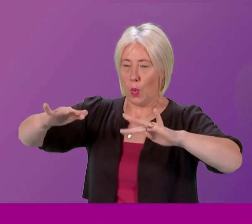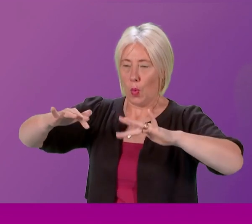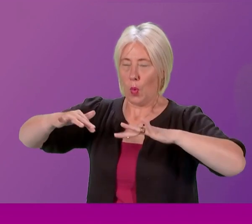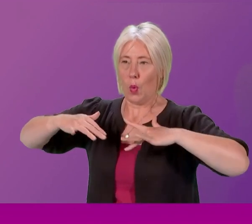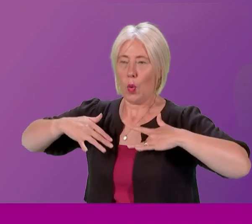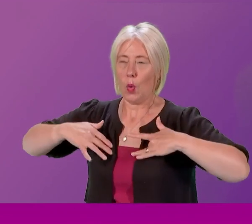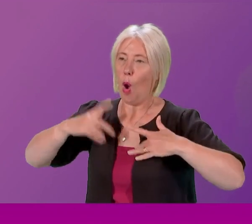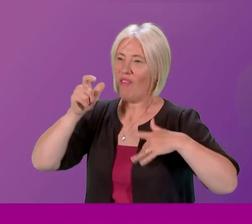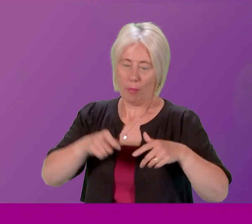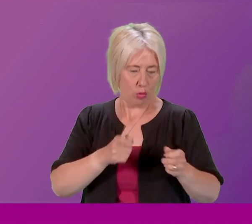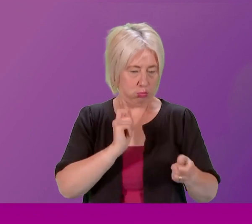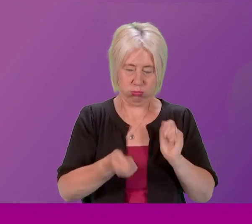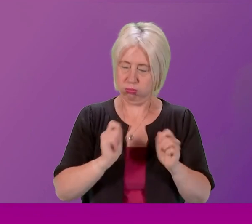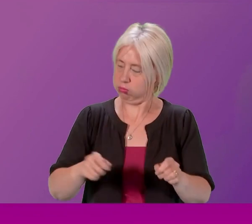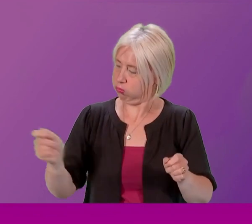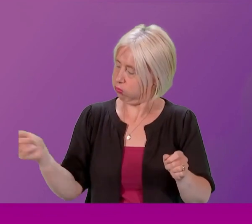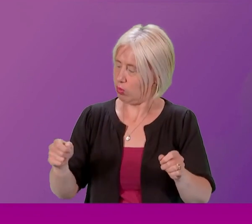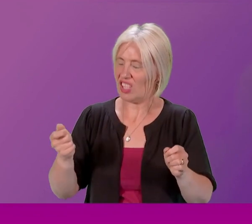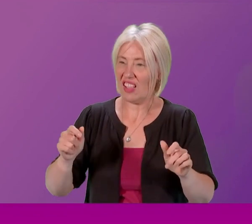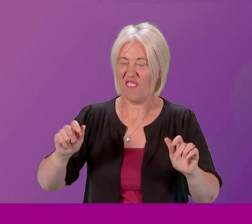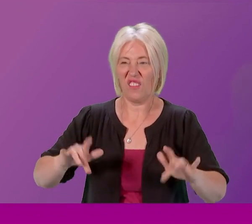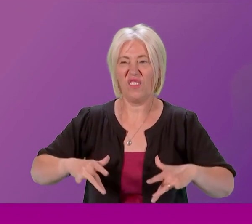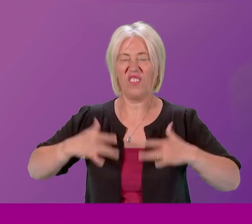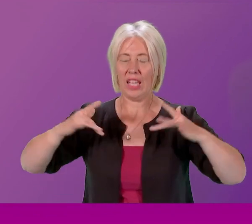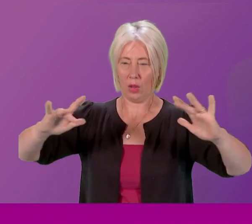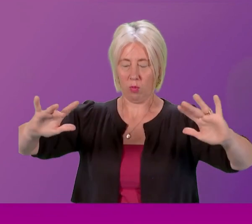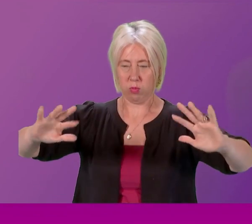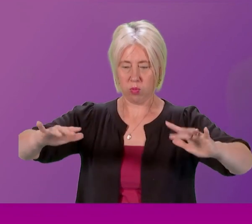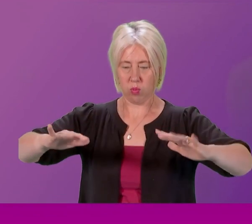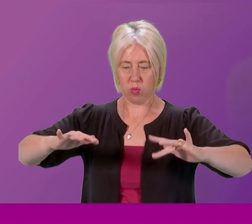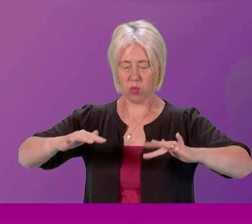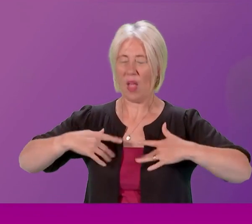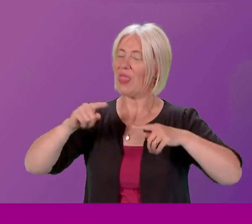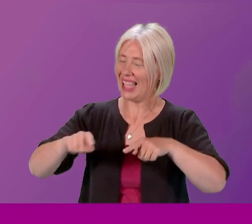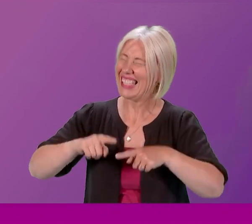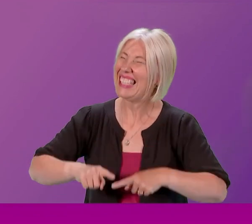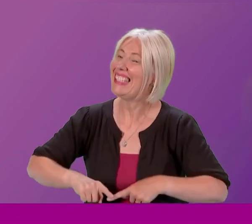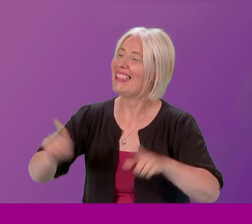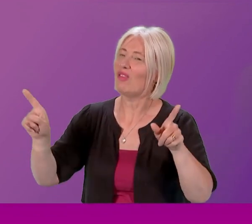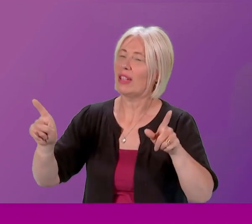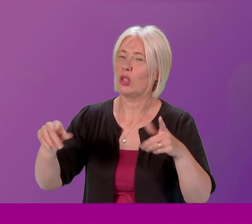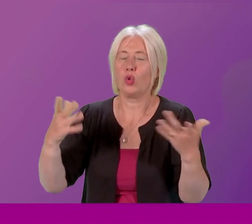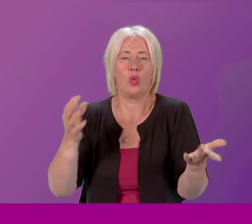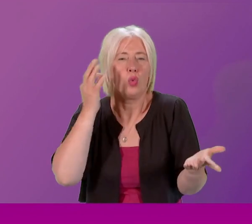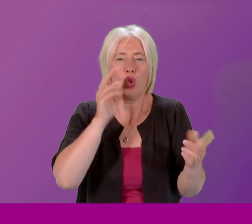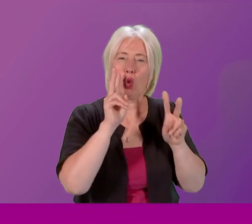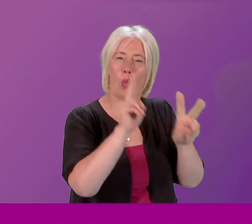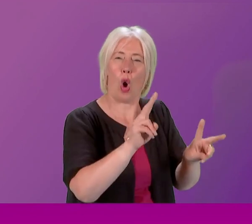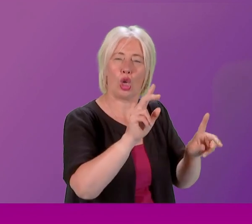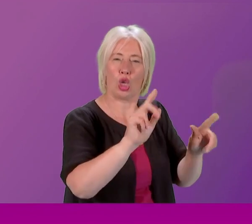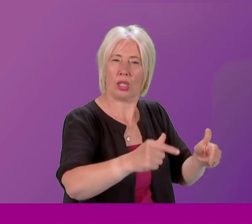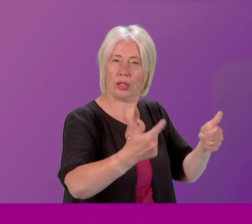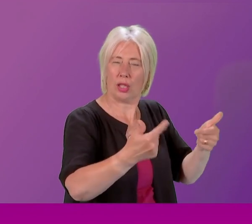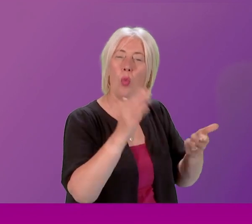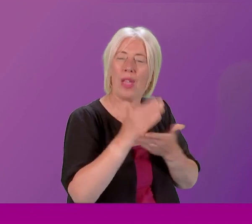player, and feeling that sound is a very different sensation. And we need